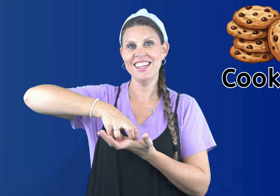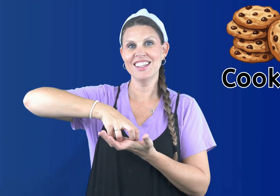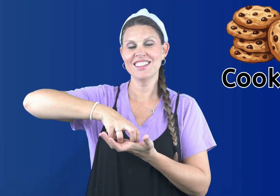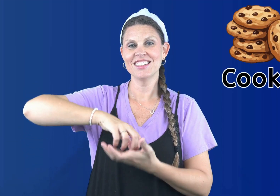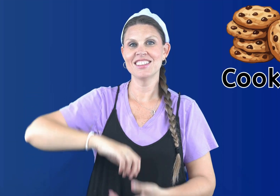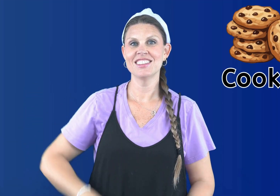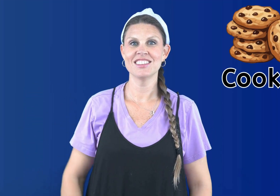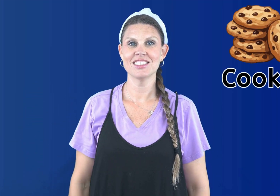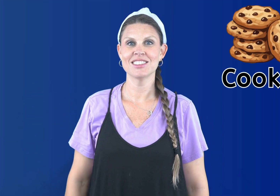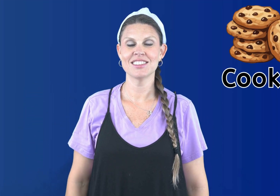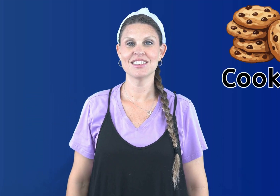Cookie.